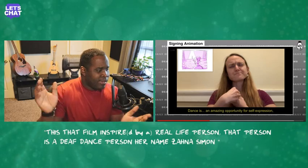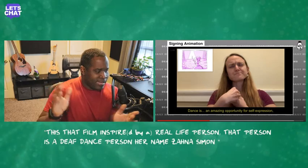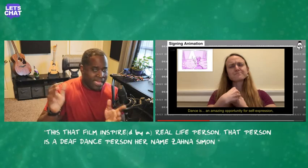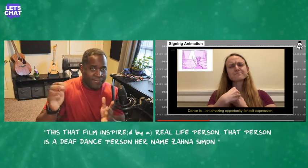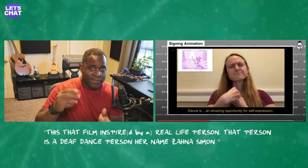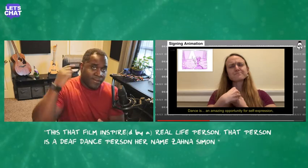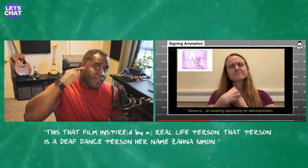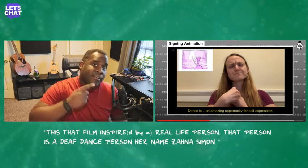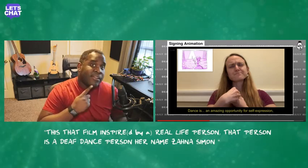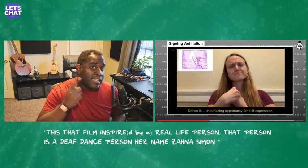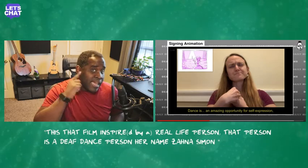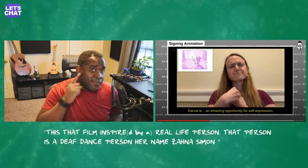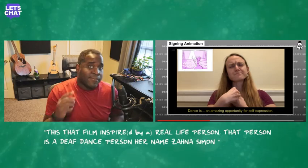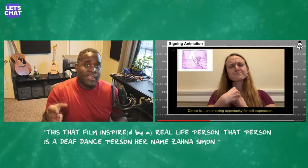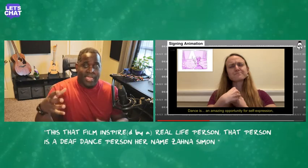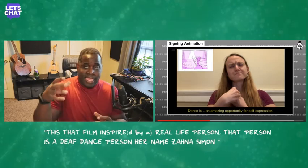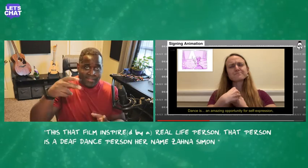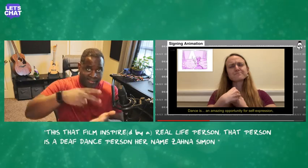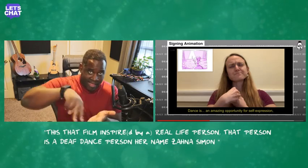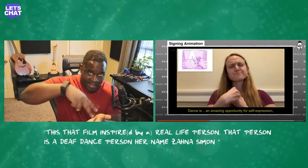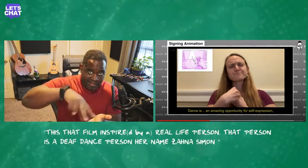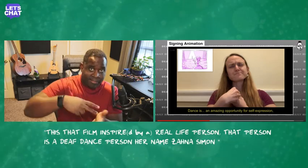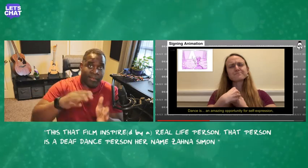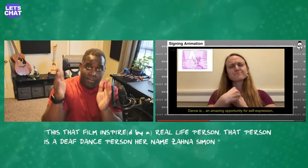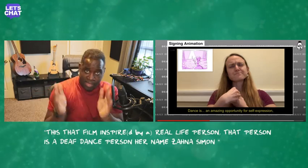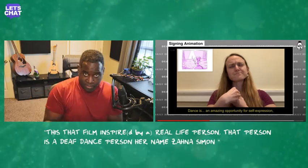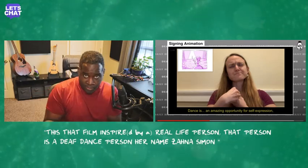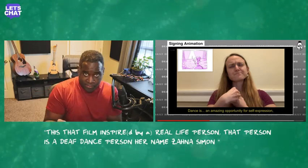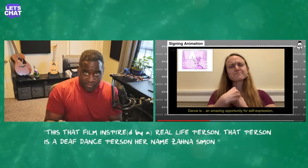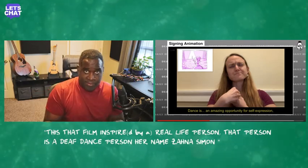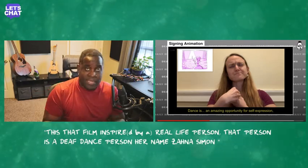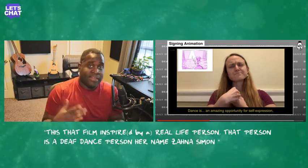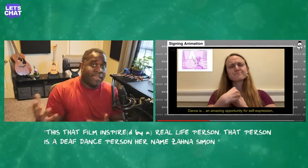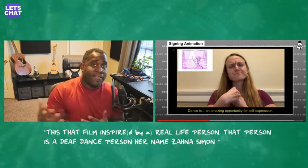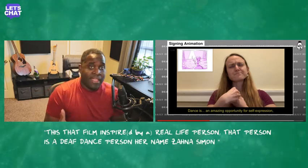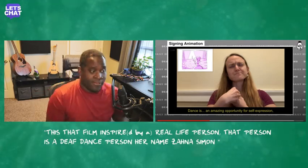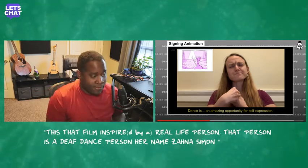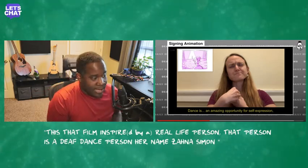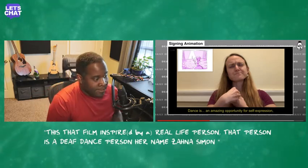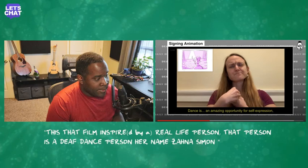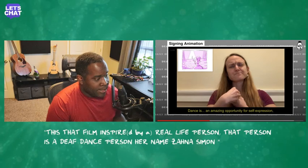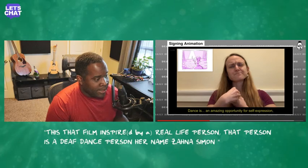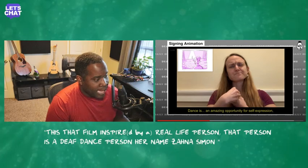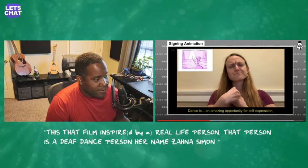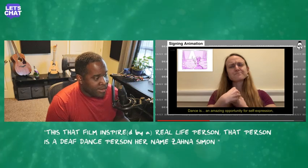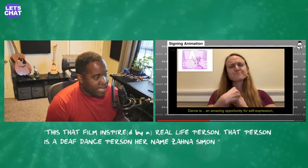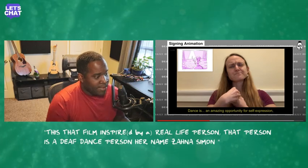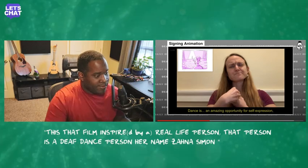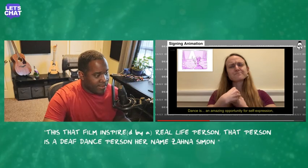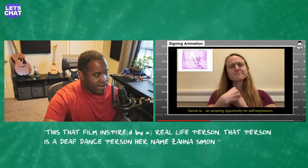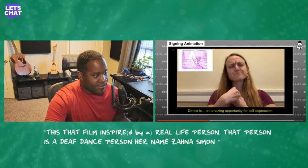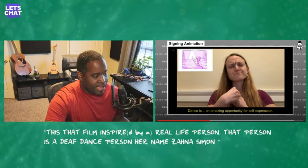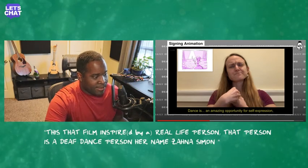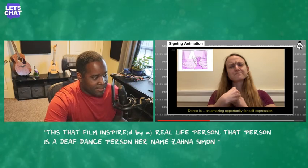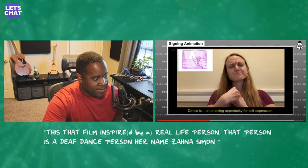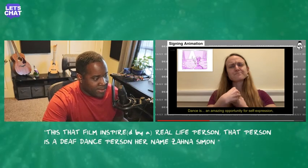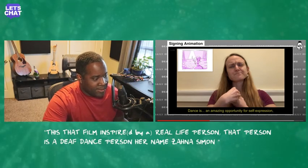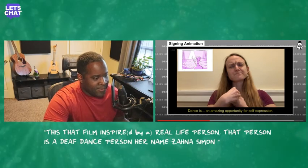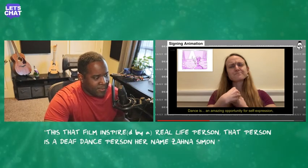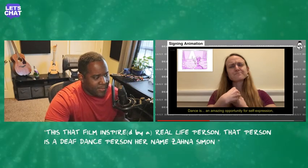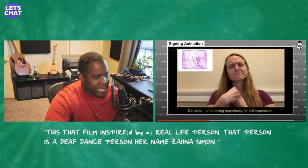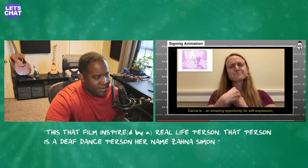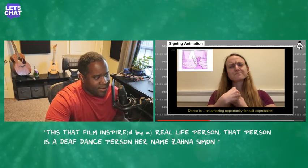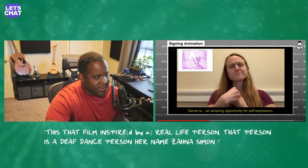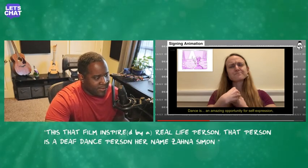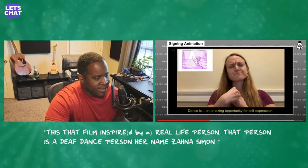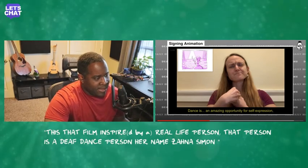combine deaf, and dance and person to mean a deaf dancer, right? And her name is Zana Simon. Okay,